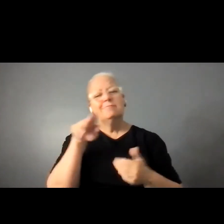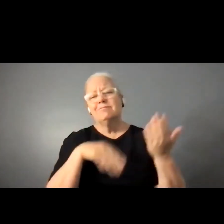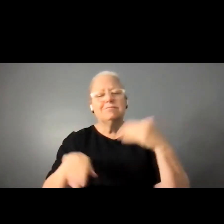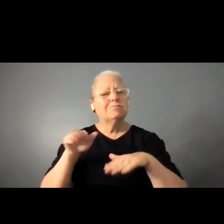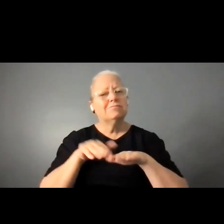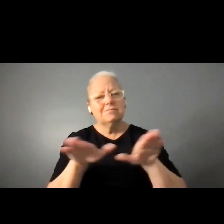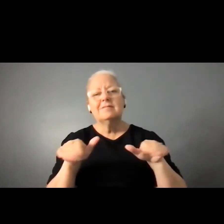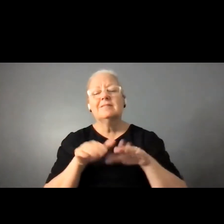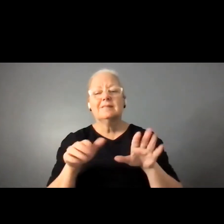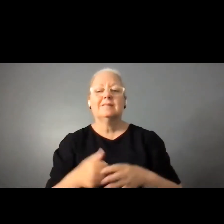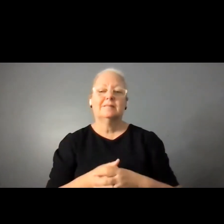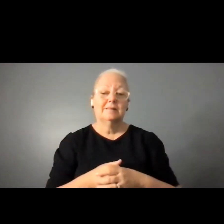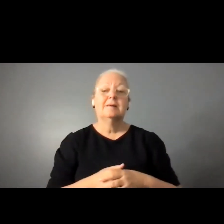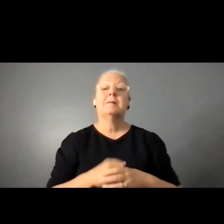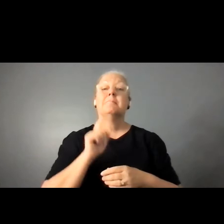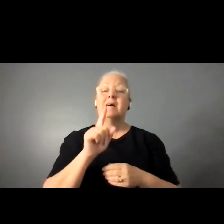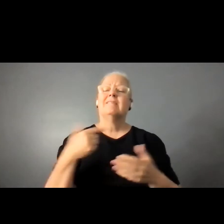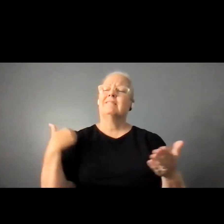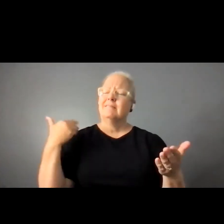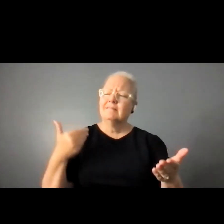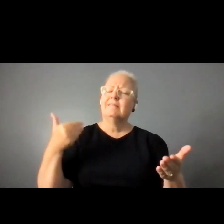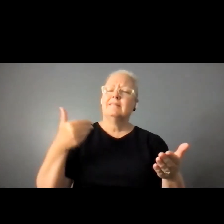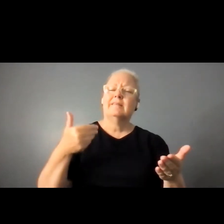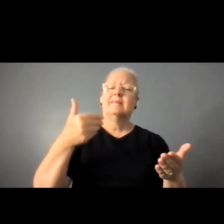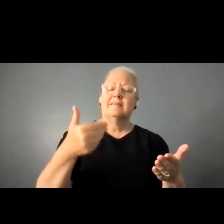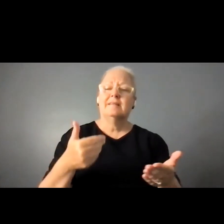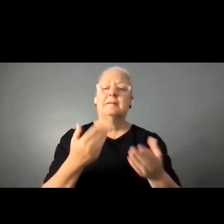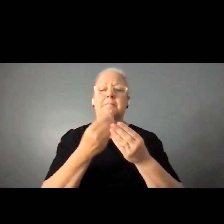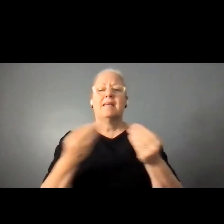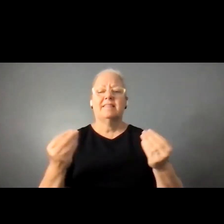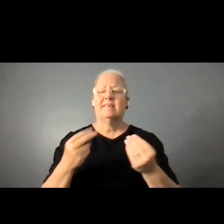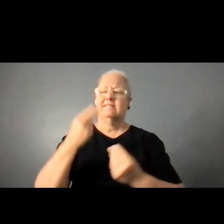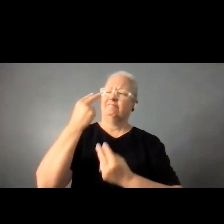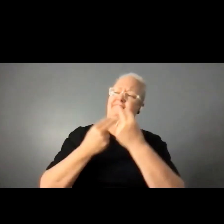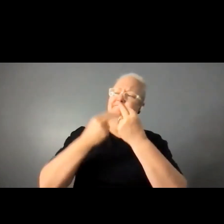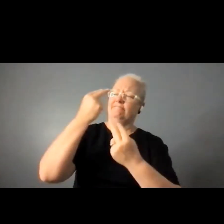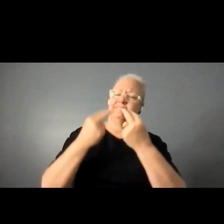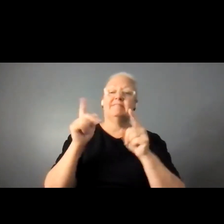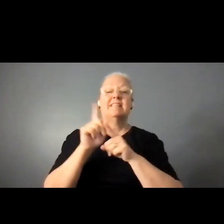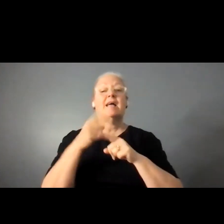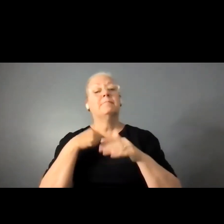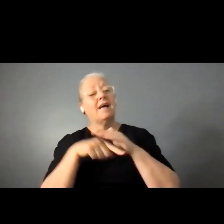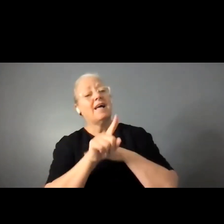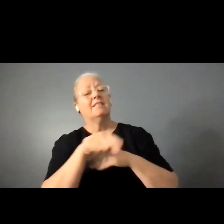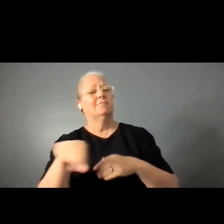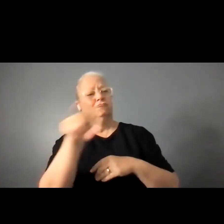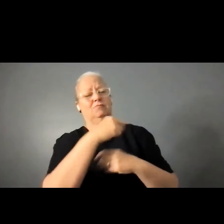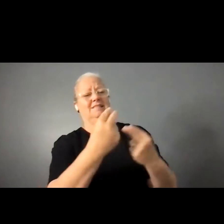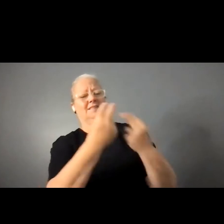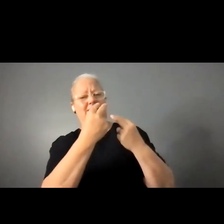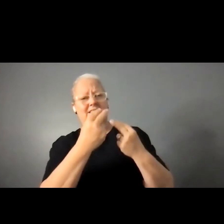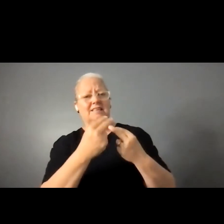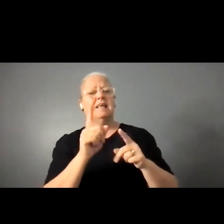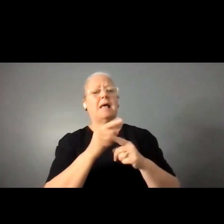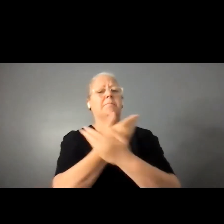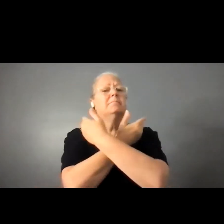but over the years, I faced a lot of judgment. You know, when I go outside, when the people see me that I don't have arms,